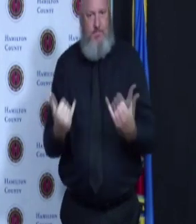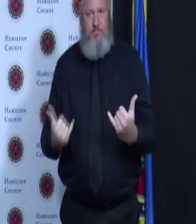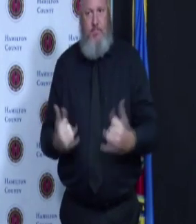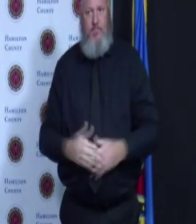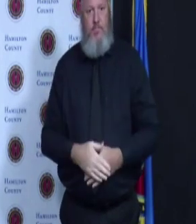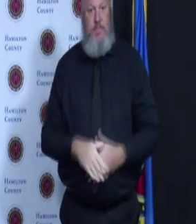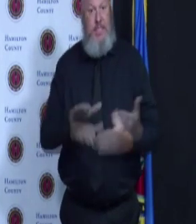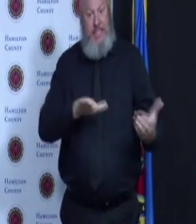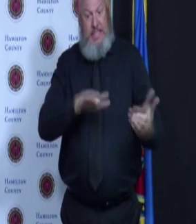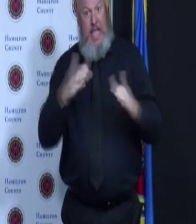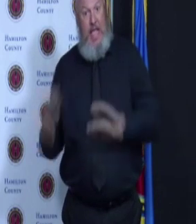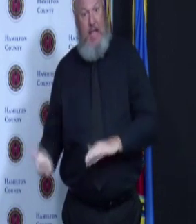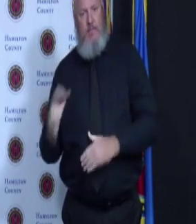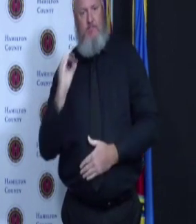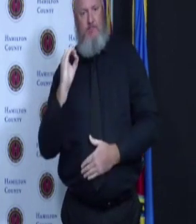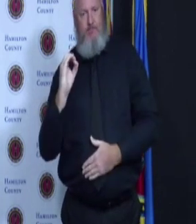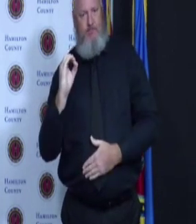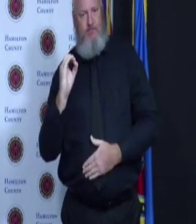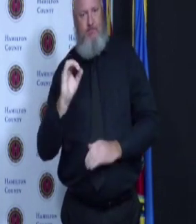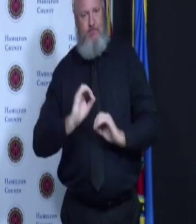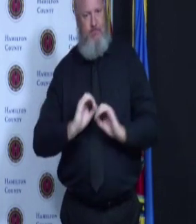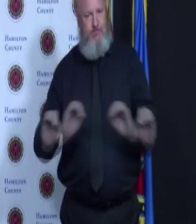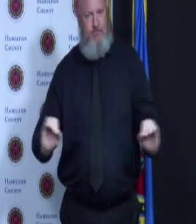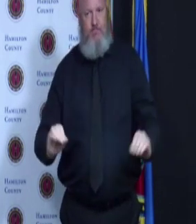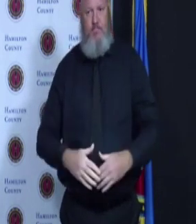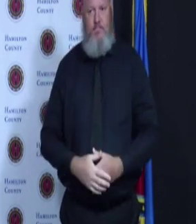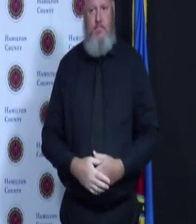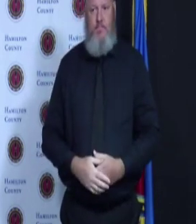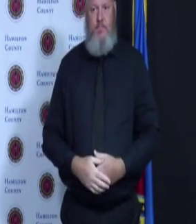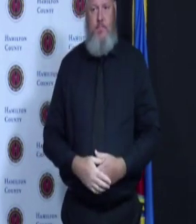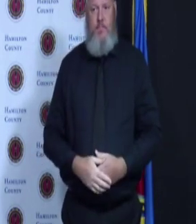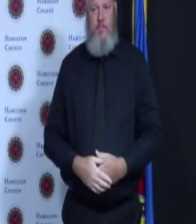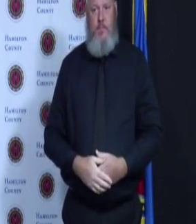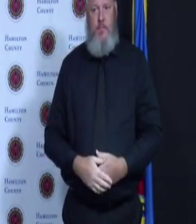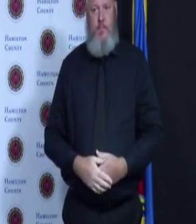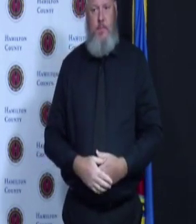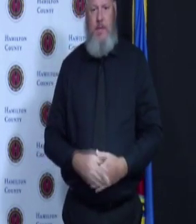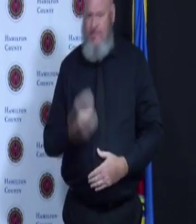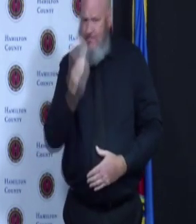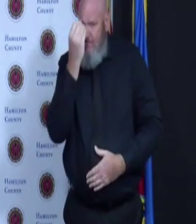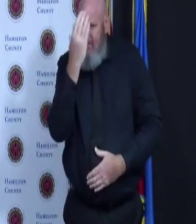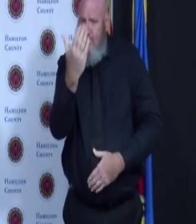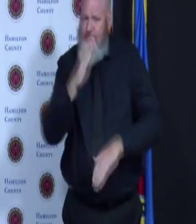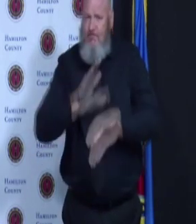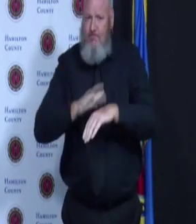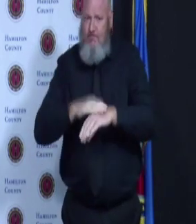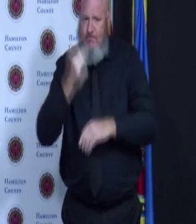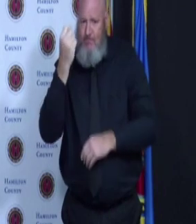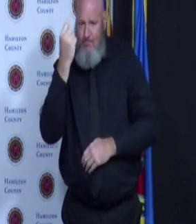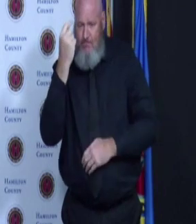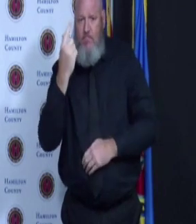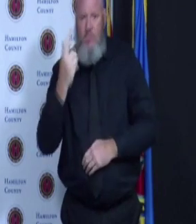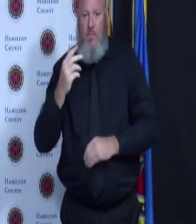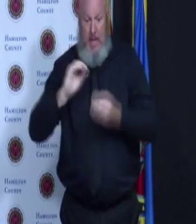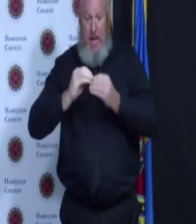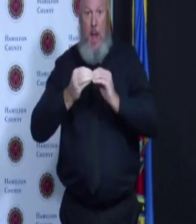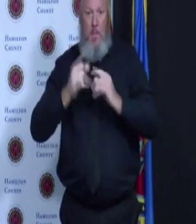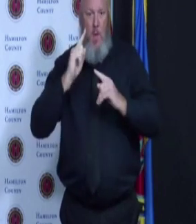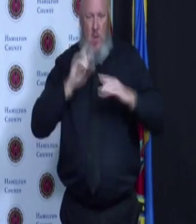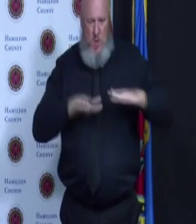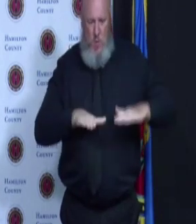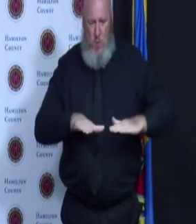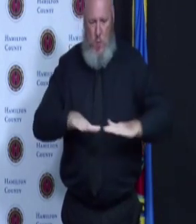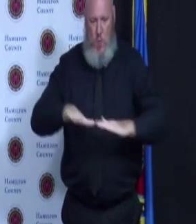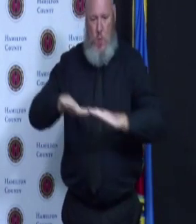up, the numbers are going to rise. While nobody has the power to save this